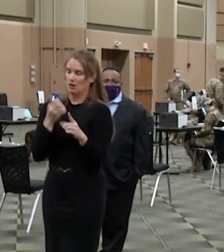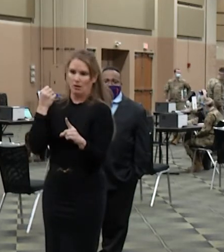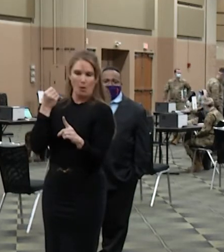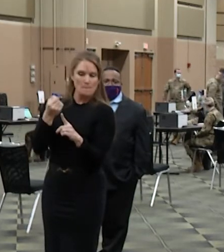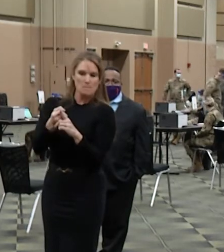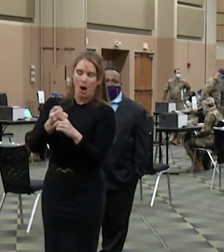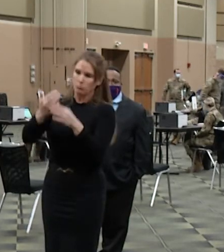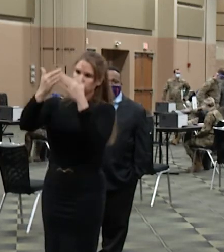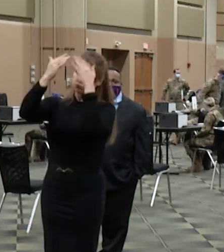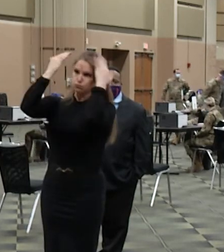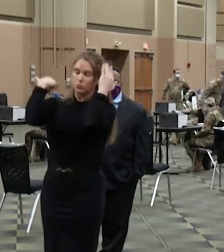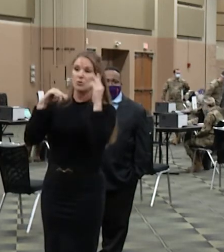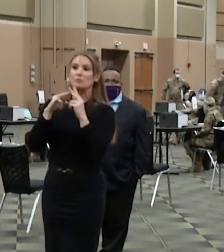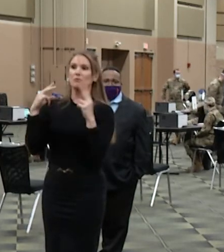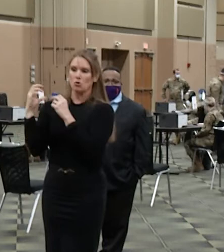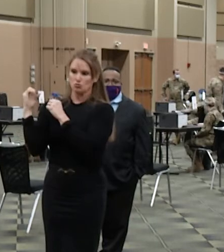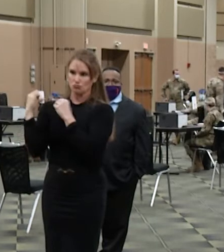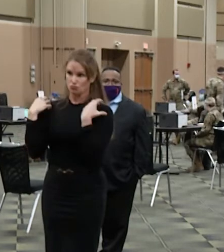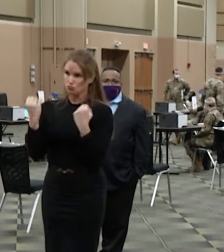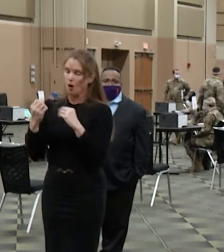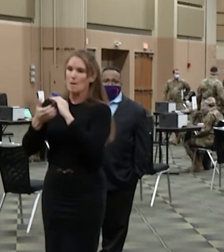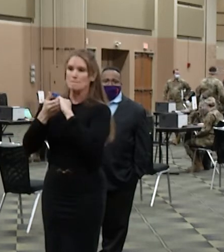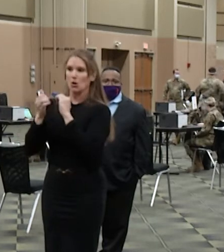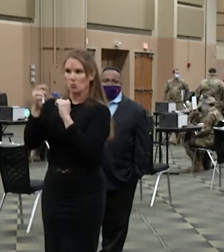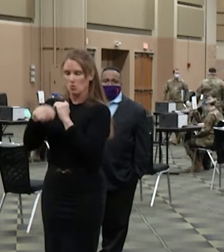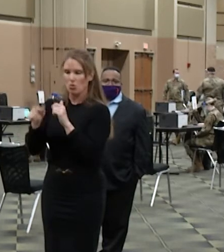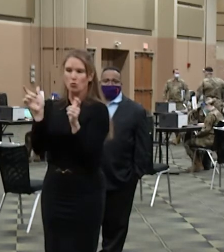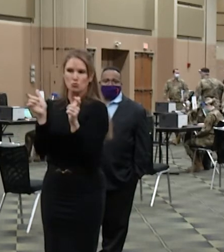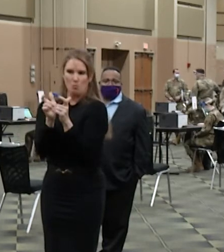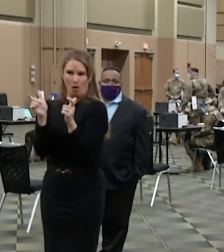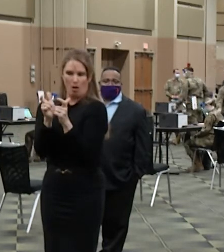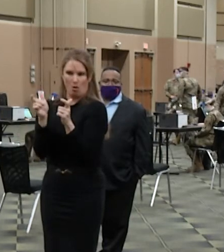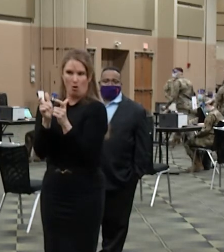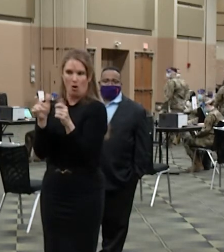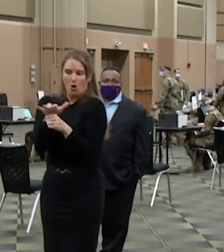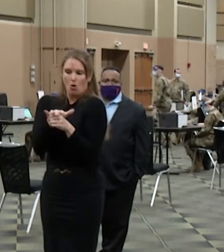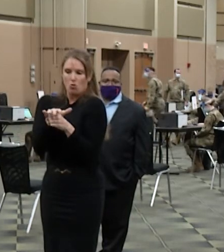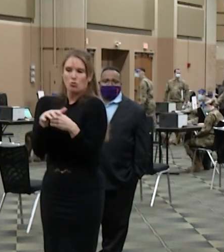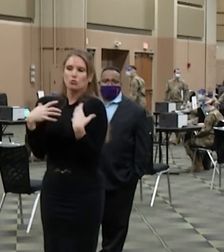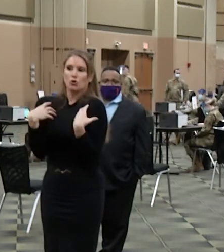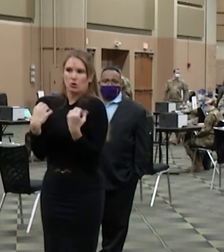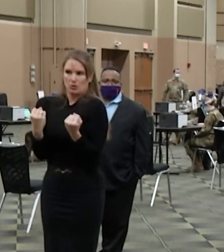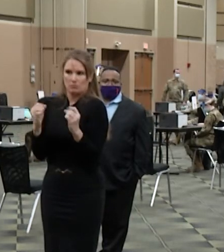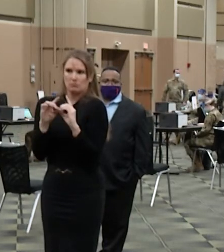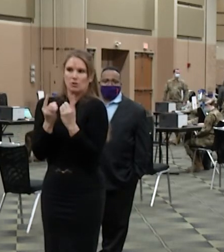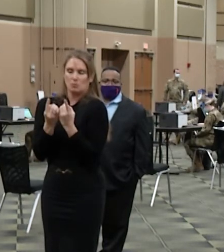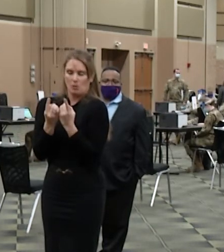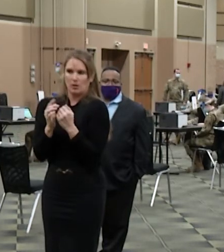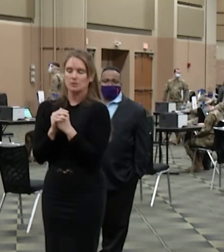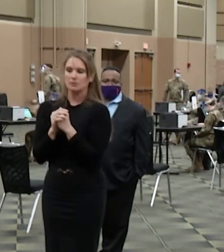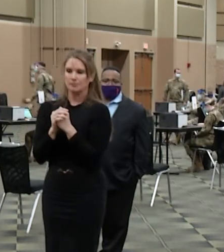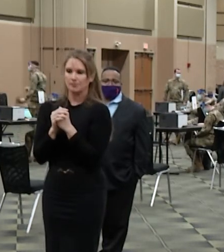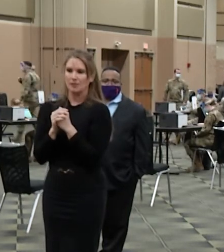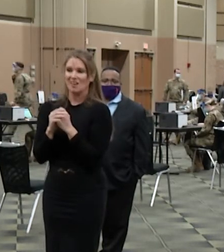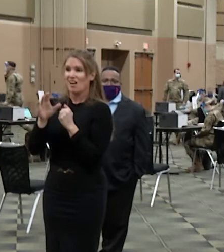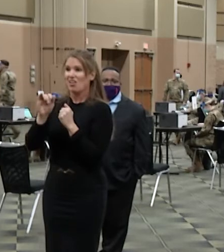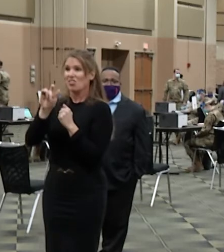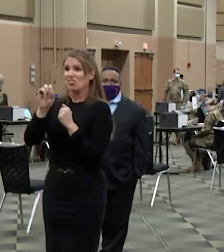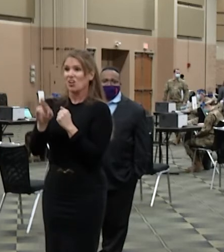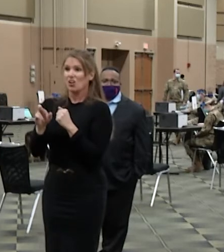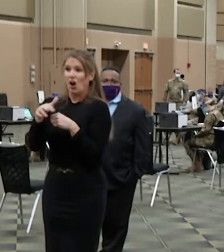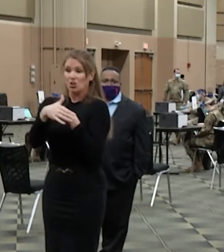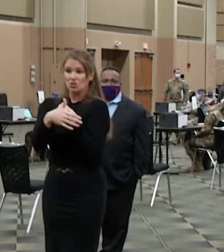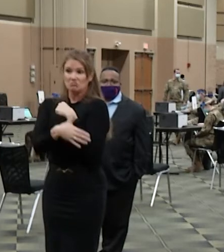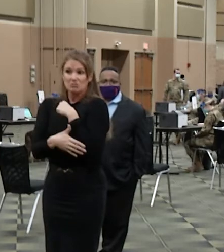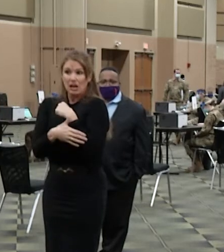we've been very strongly partnered with those smaller local public health departments. As to the collar county departments, they reach out